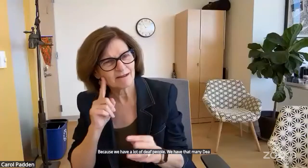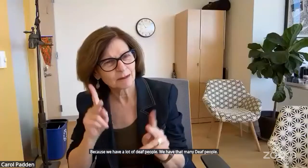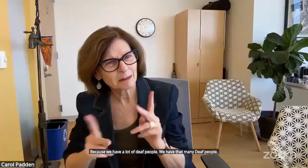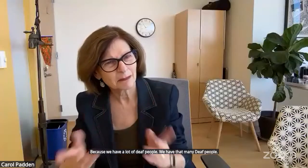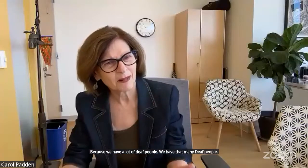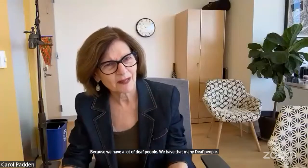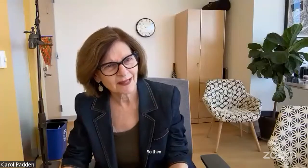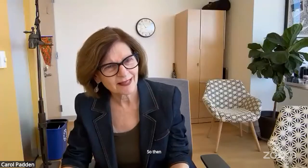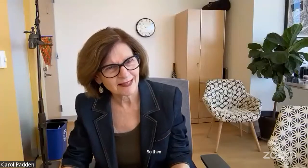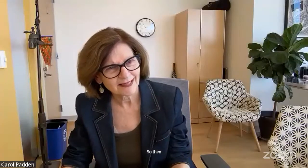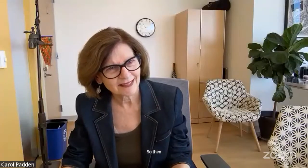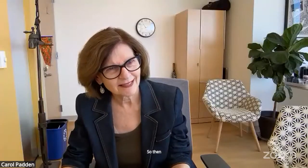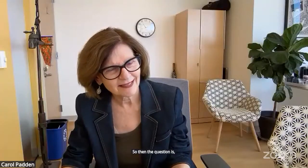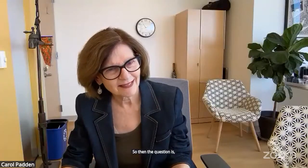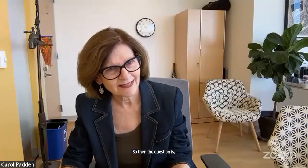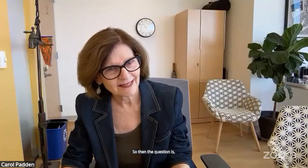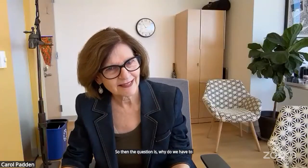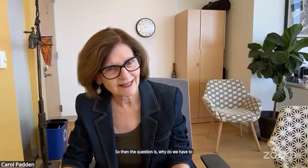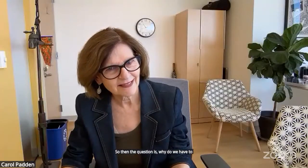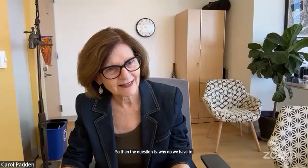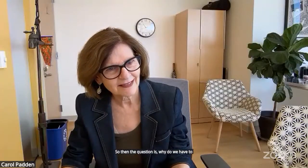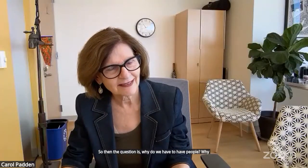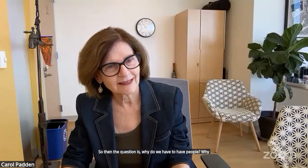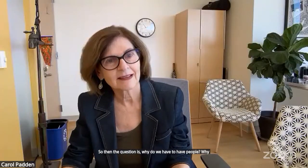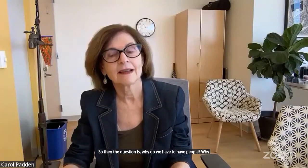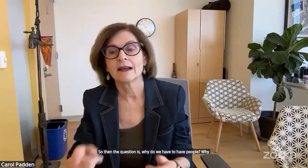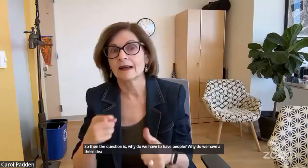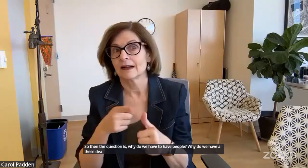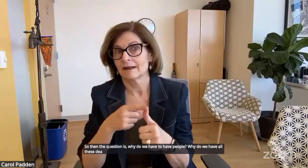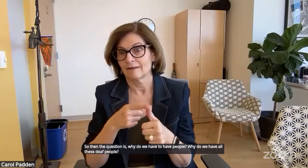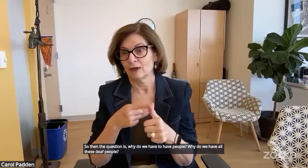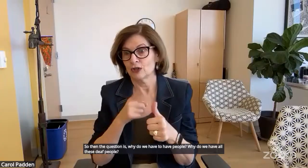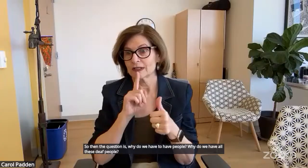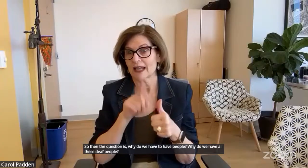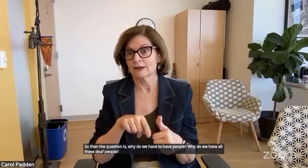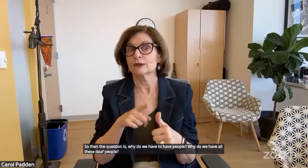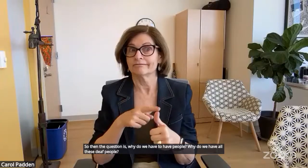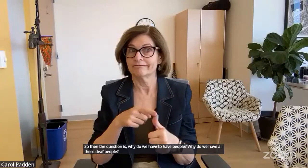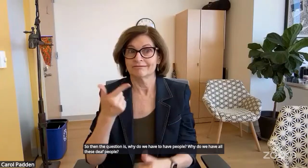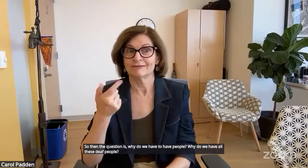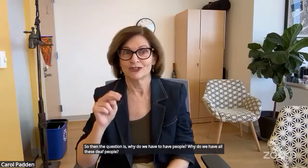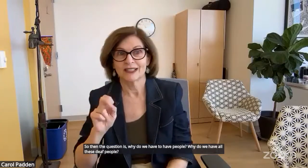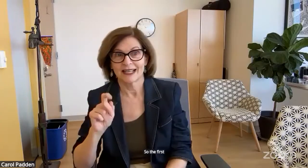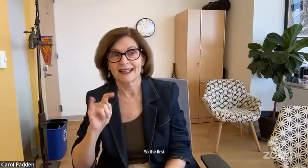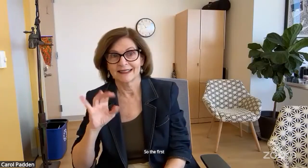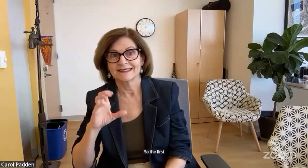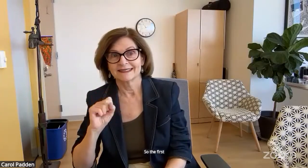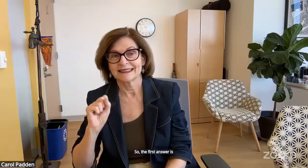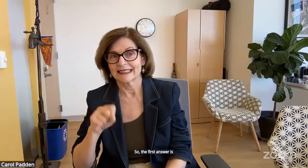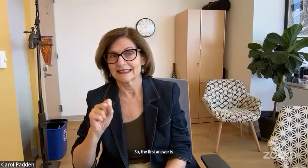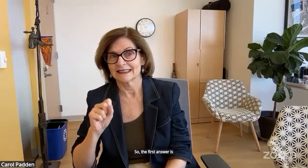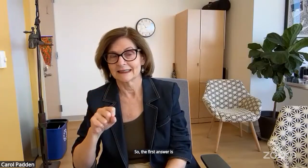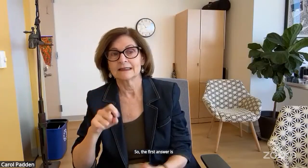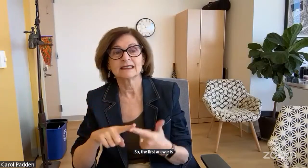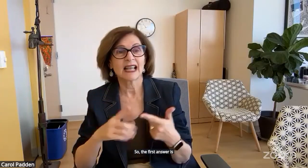So then the question is, well, why do we have deaf people? Why do we have all these deaf people? So the first answer is genetics.